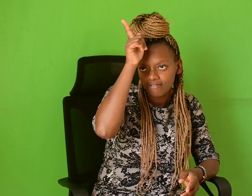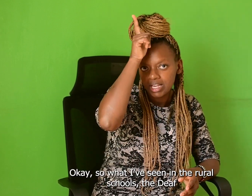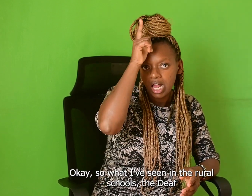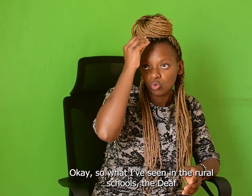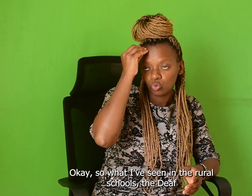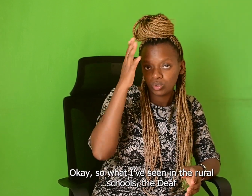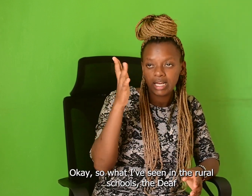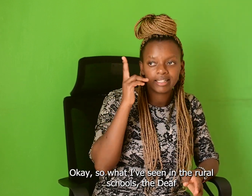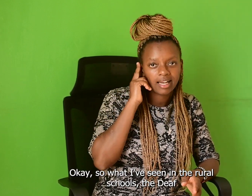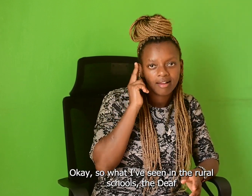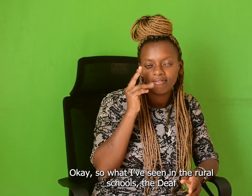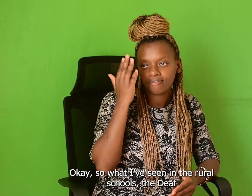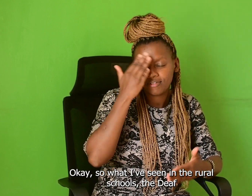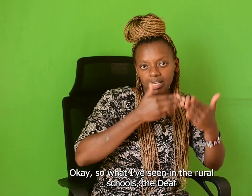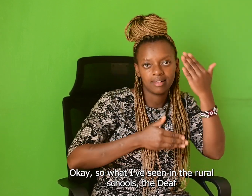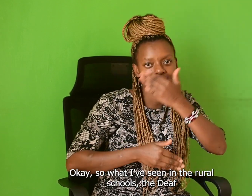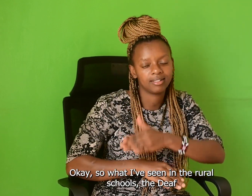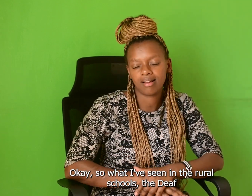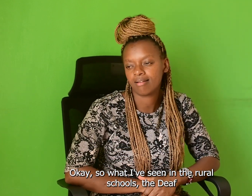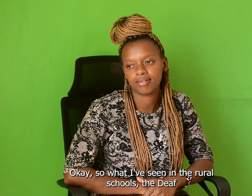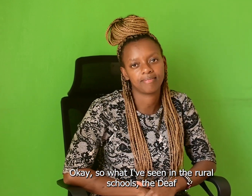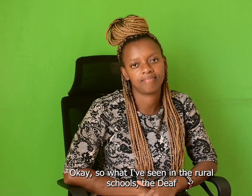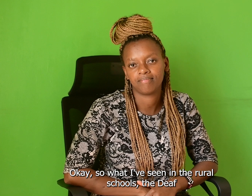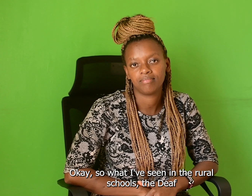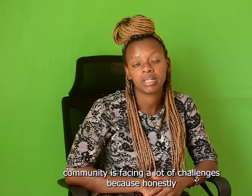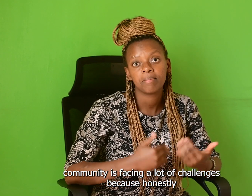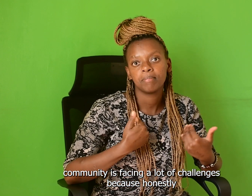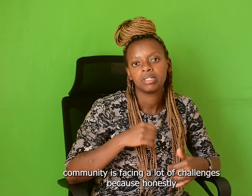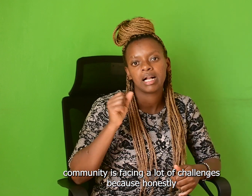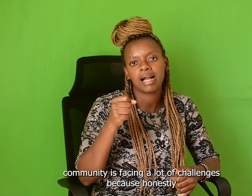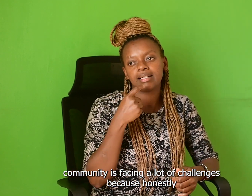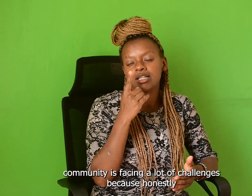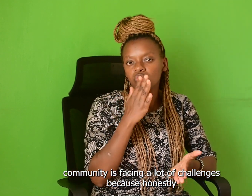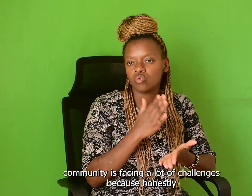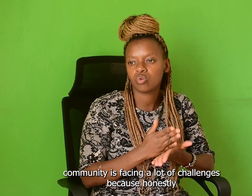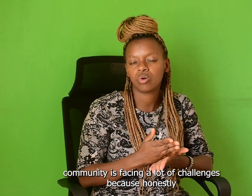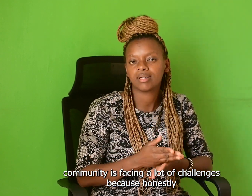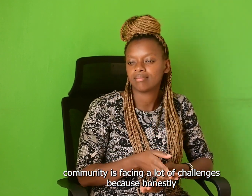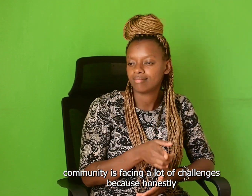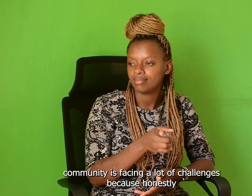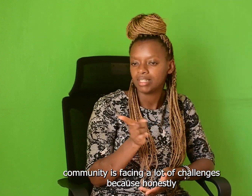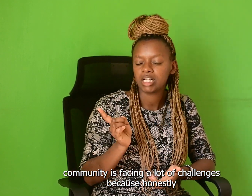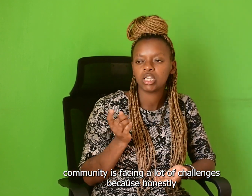Okay, so what I've seen in the rural schools, the deaf community is facing a lot of challenges because honestly,